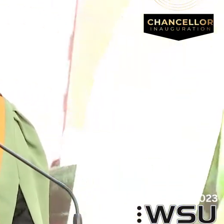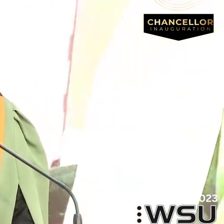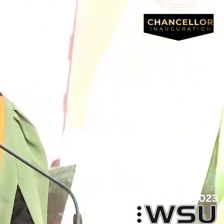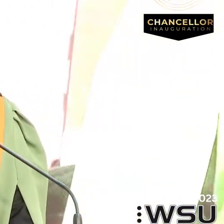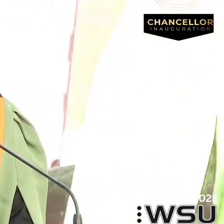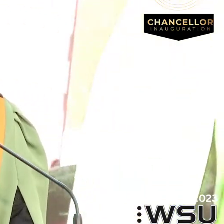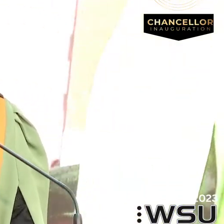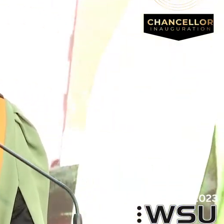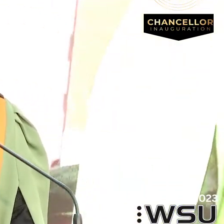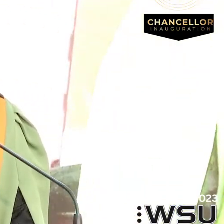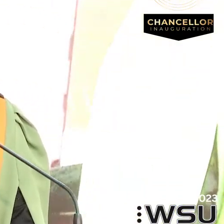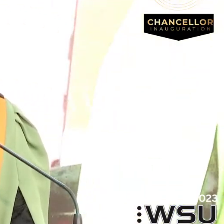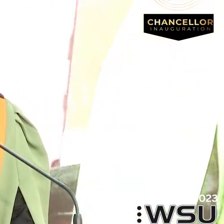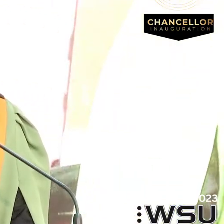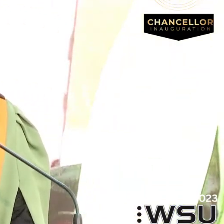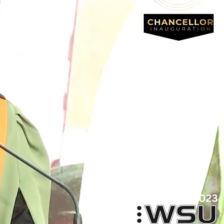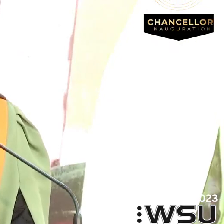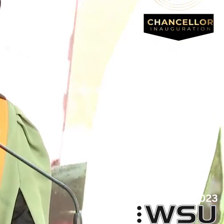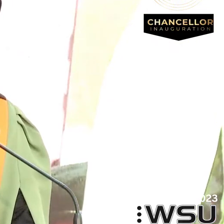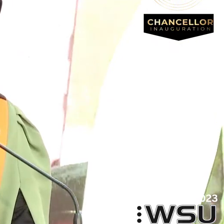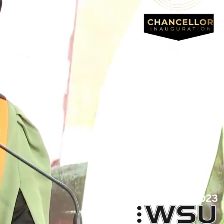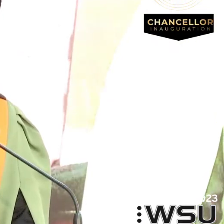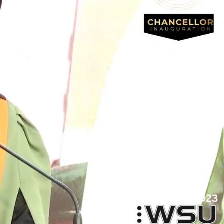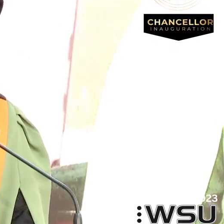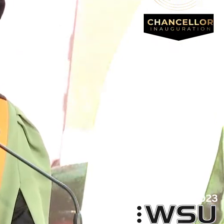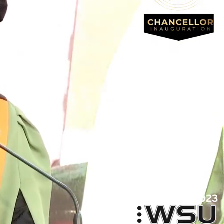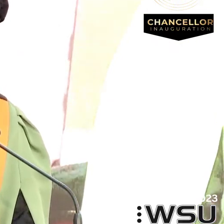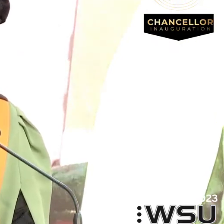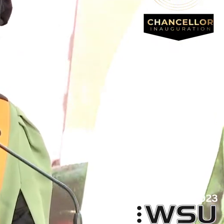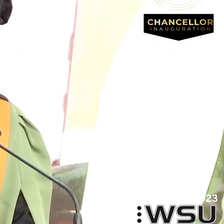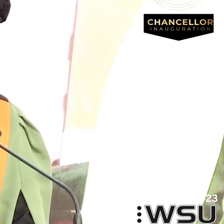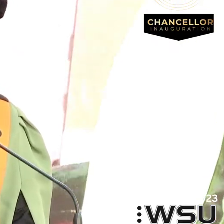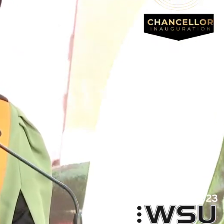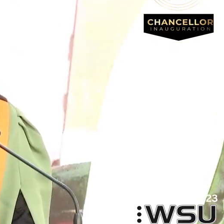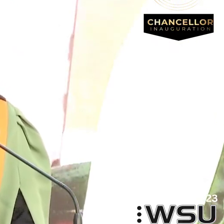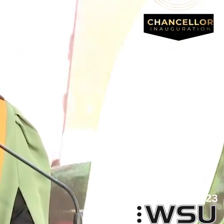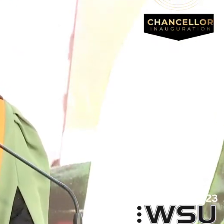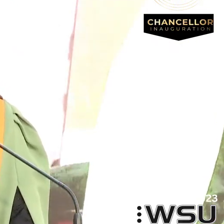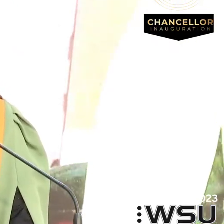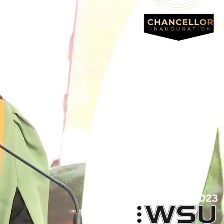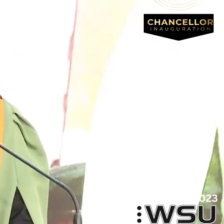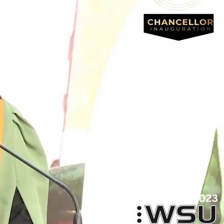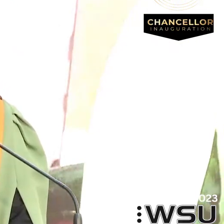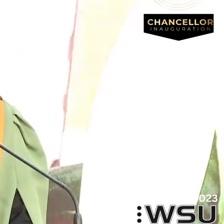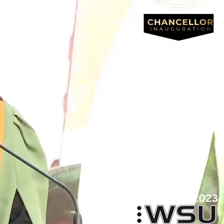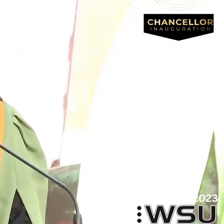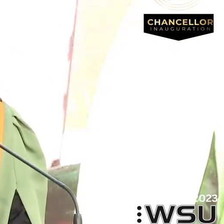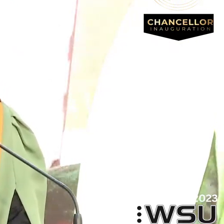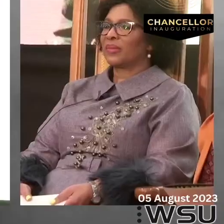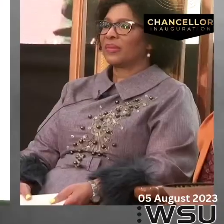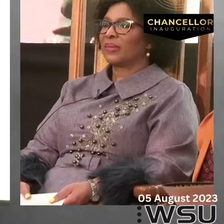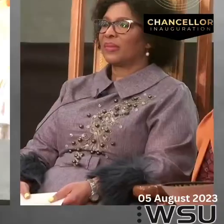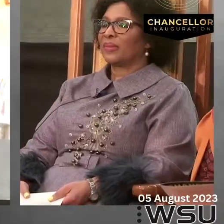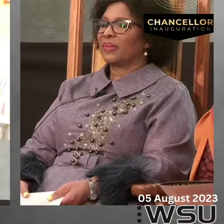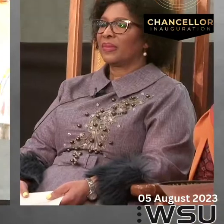use the word trailblazer, we usually do so lightly and perhaps without